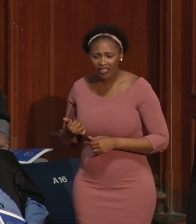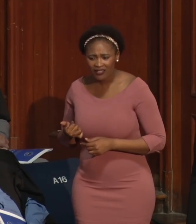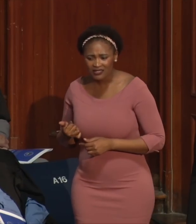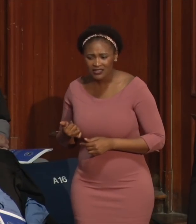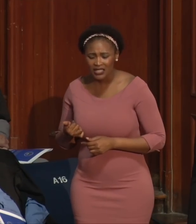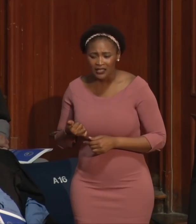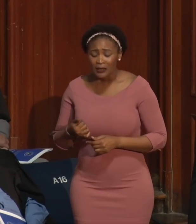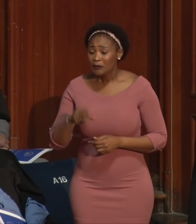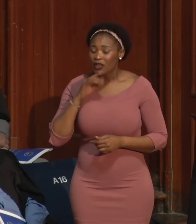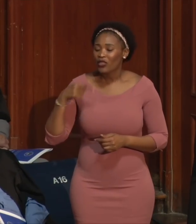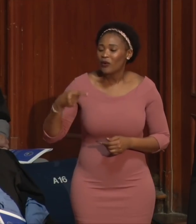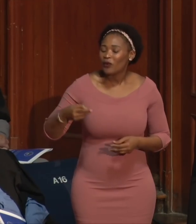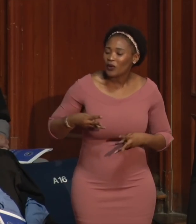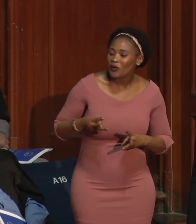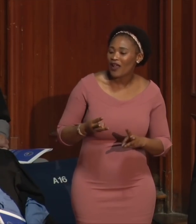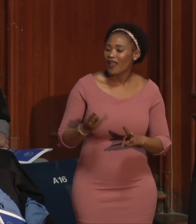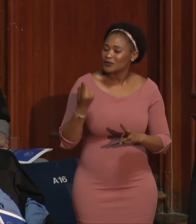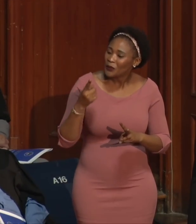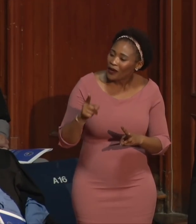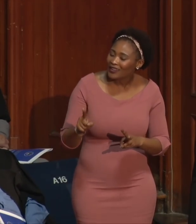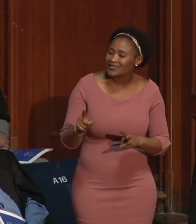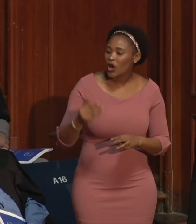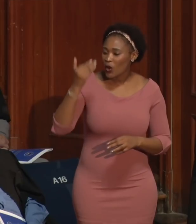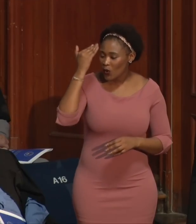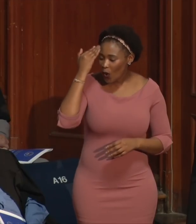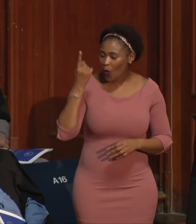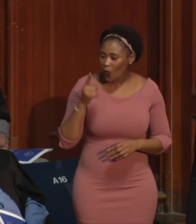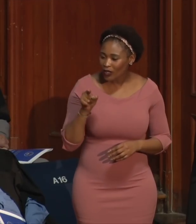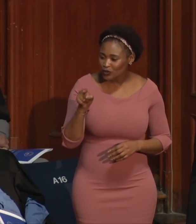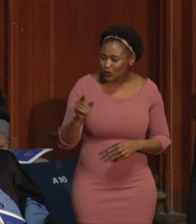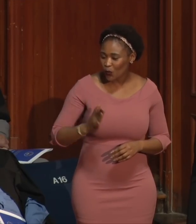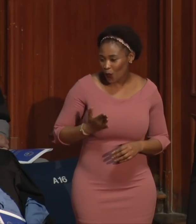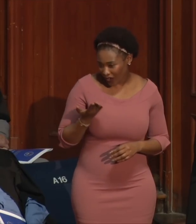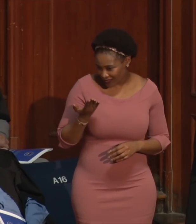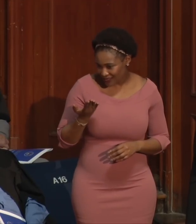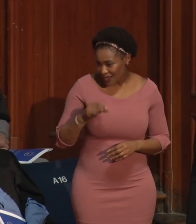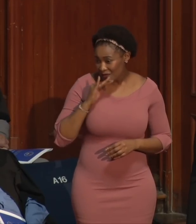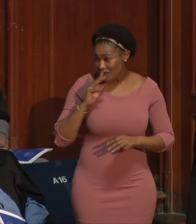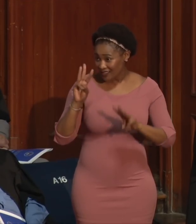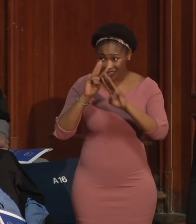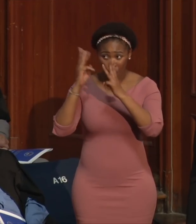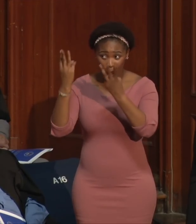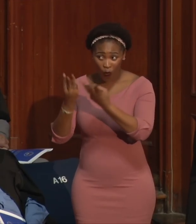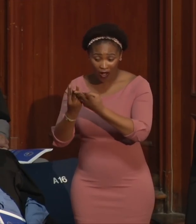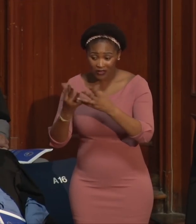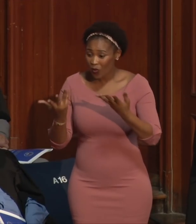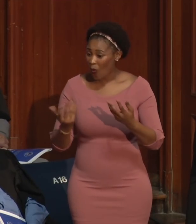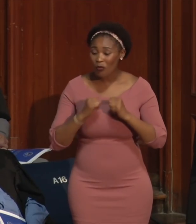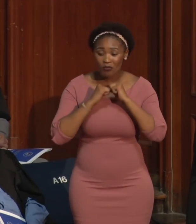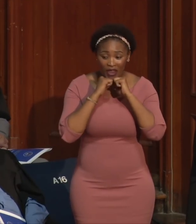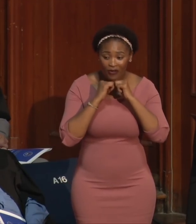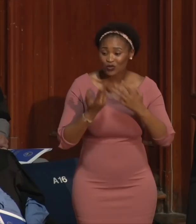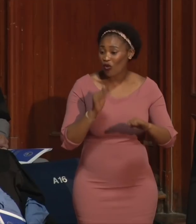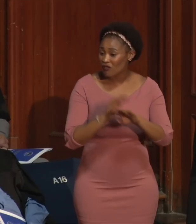only forward momentum in life comes from knowing what you want. And neither the world, nor your parents, nor your friends can do